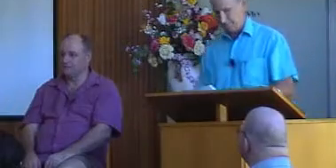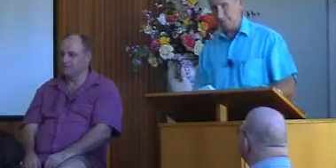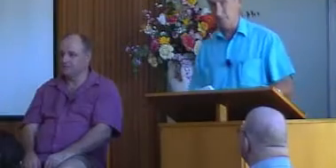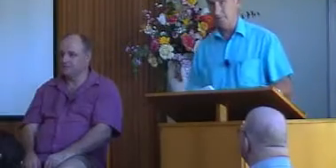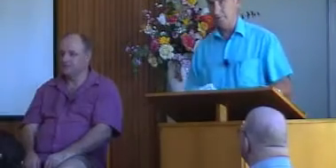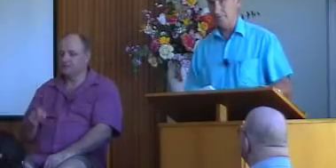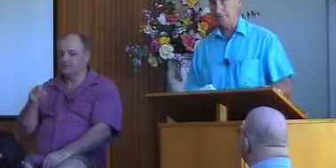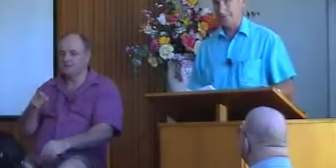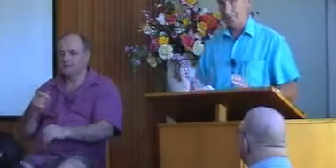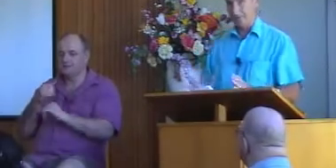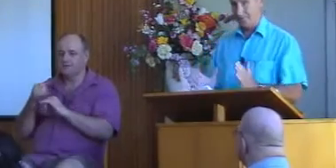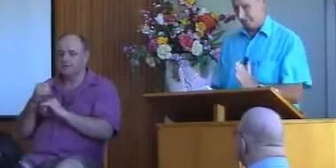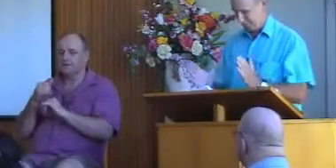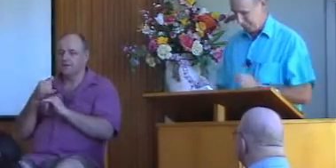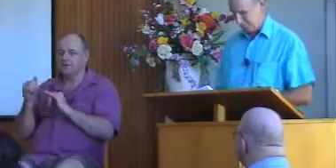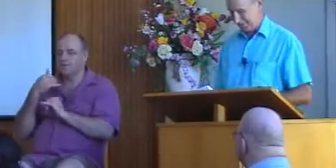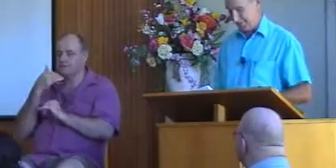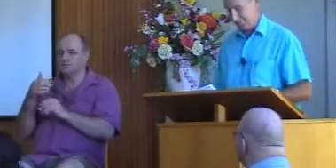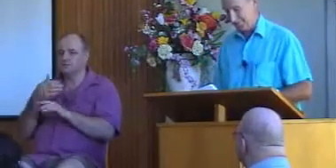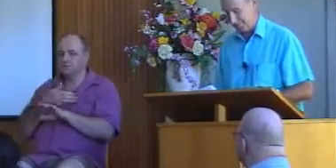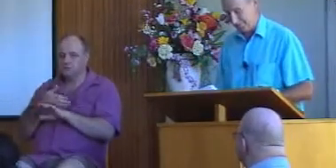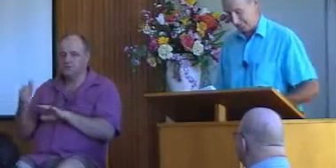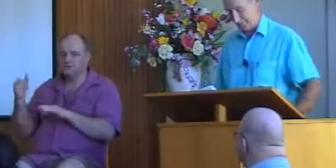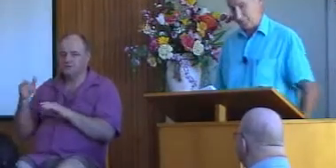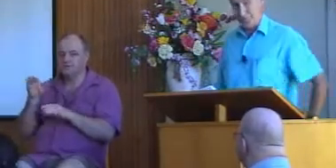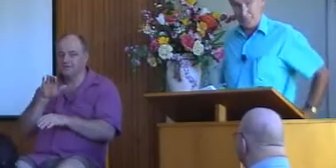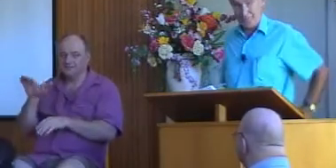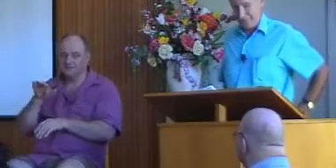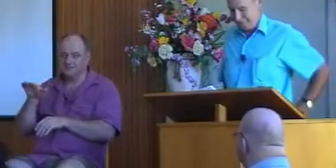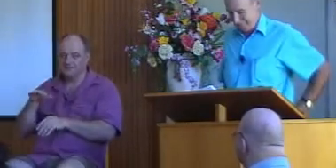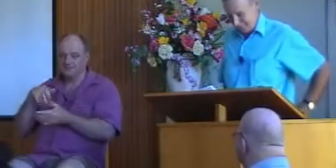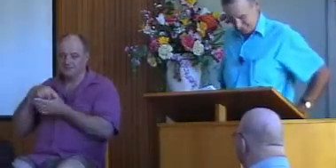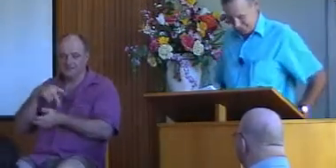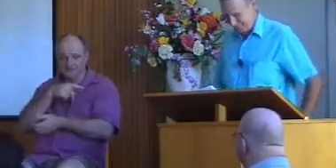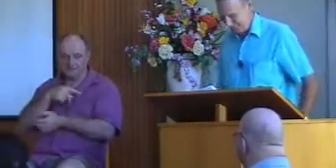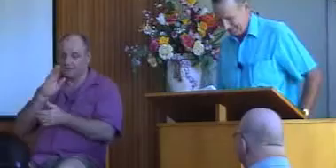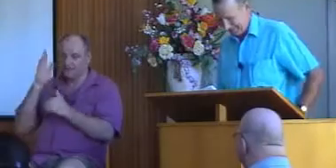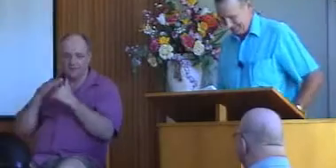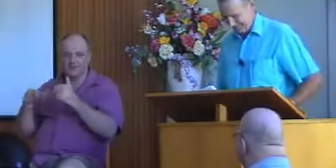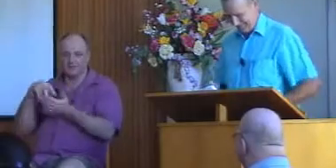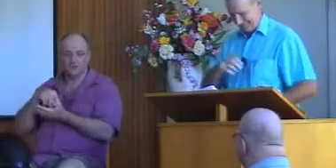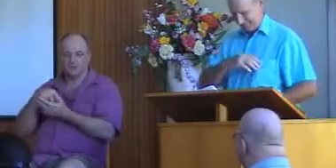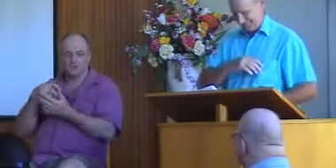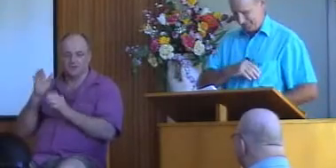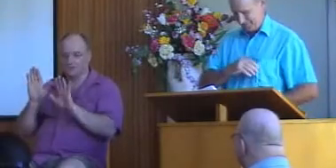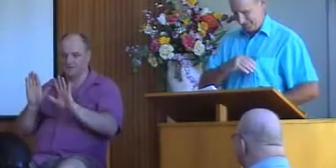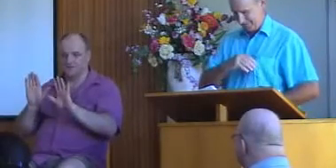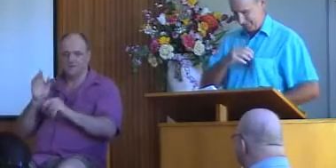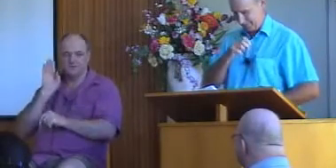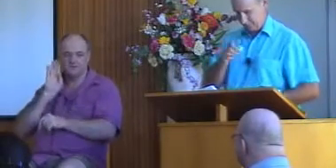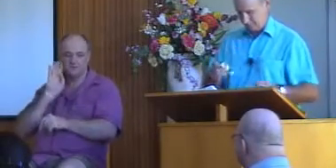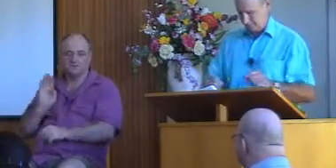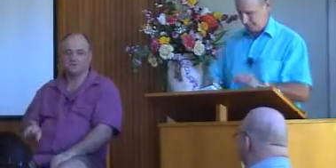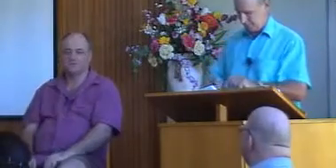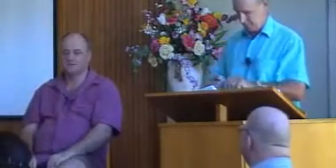This is very much new territory, standing in the pulpit of the church. It is the first for me. I've never done it before. So